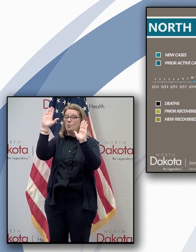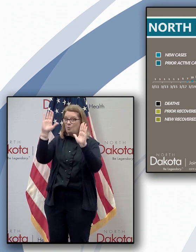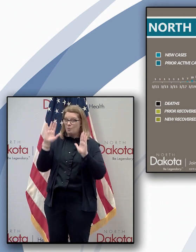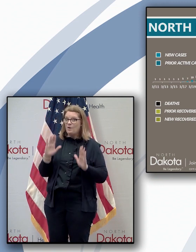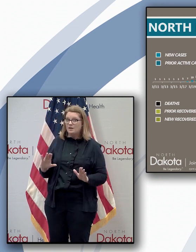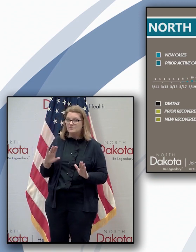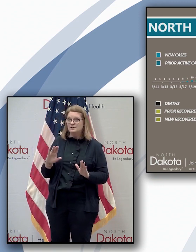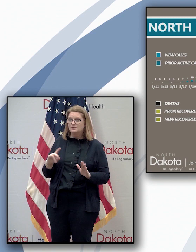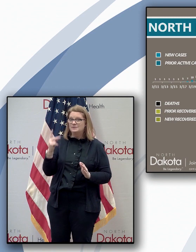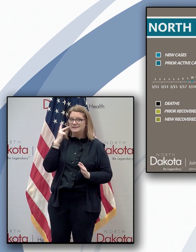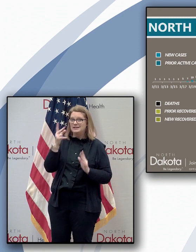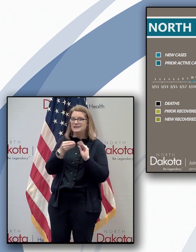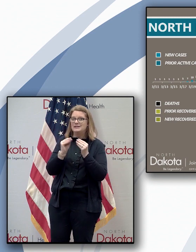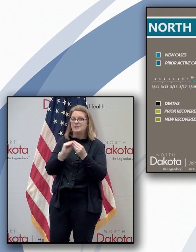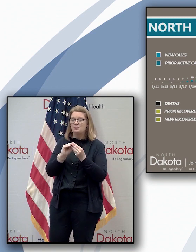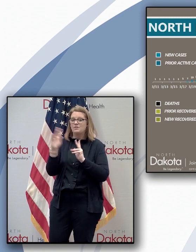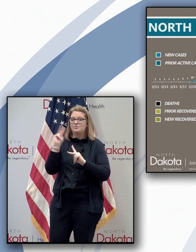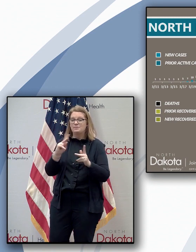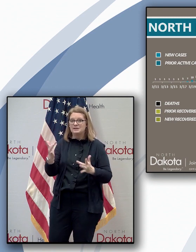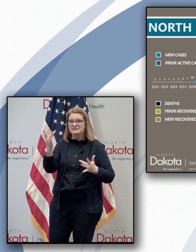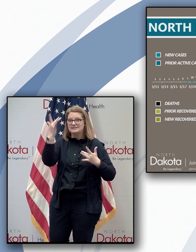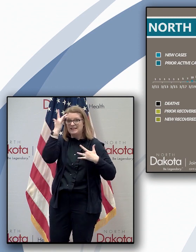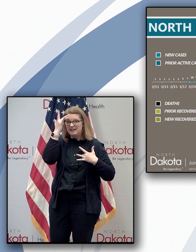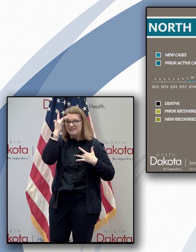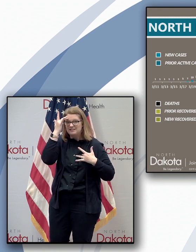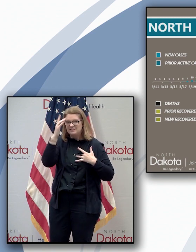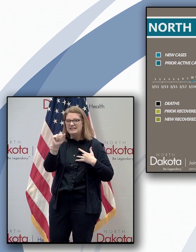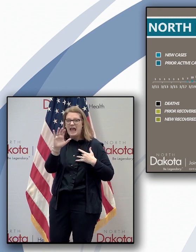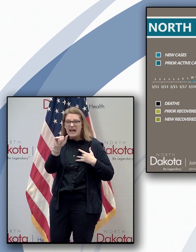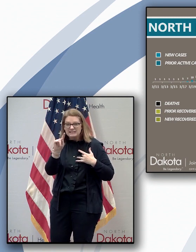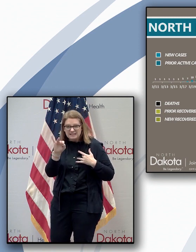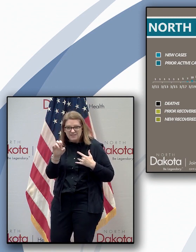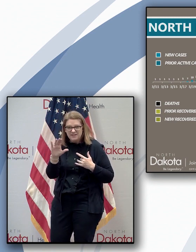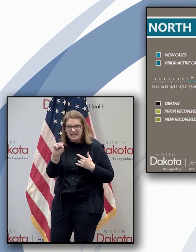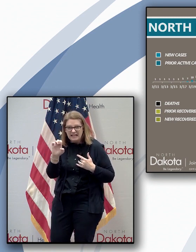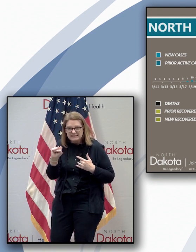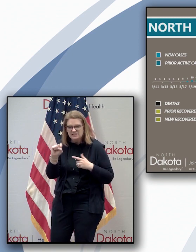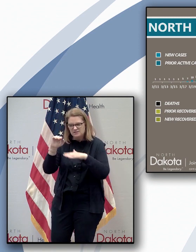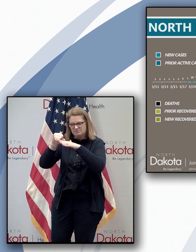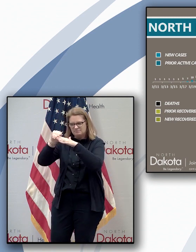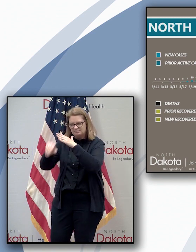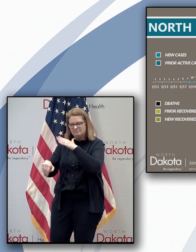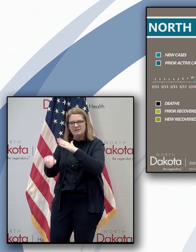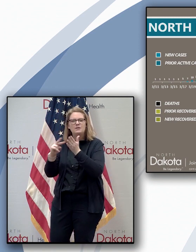see the number of active cases drop down. But again, we had a